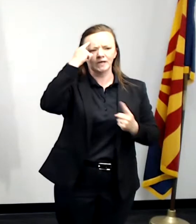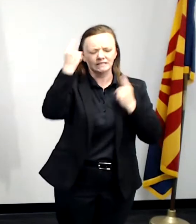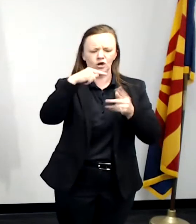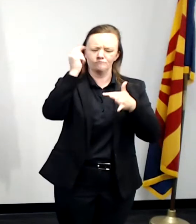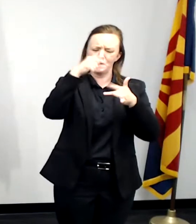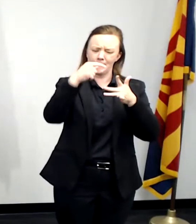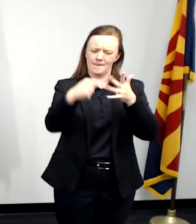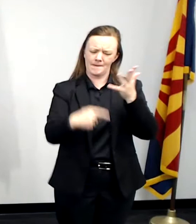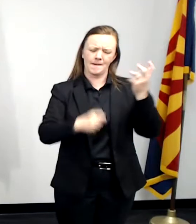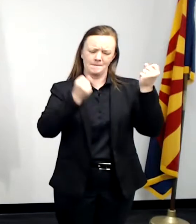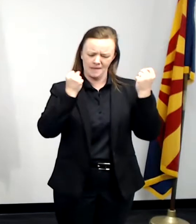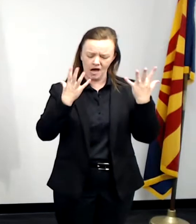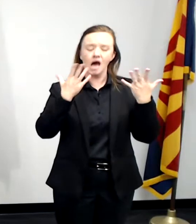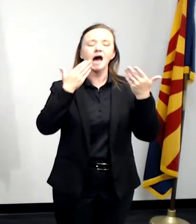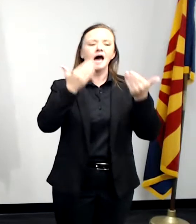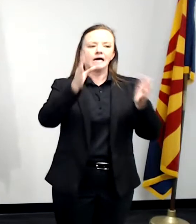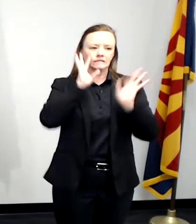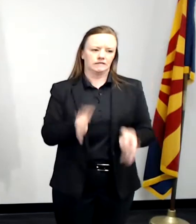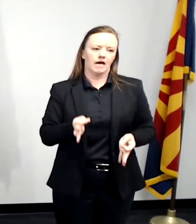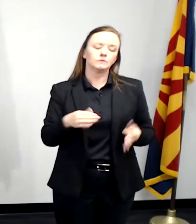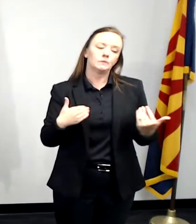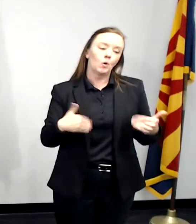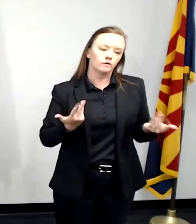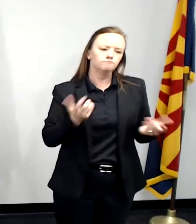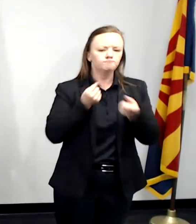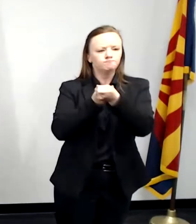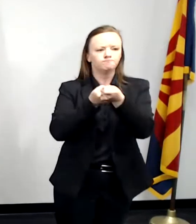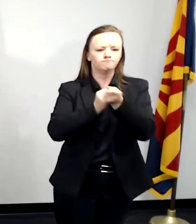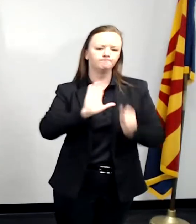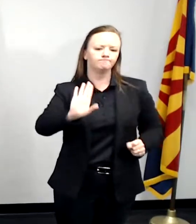when he was making them.